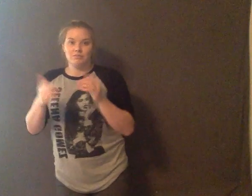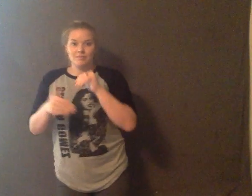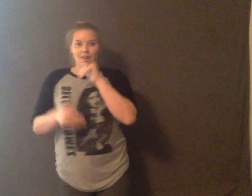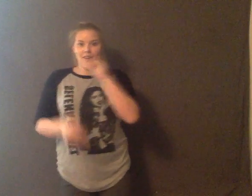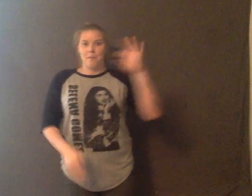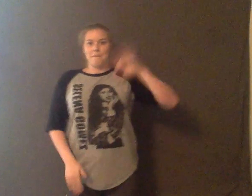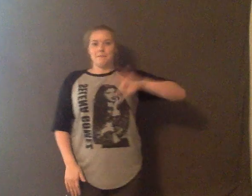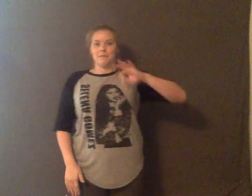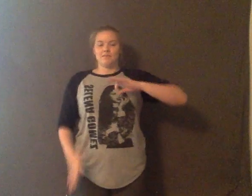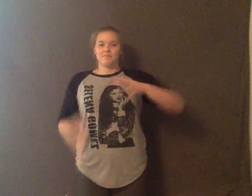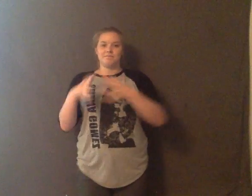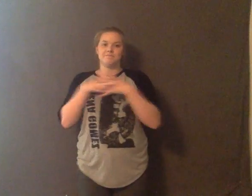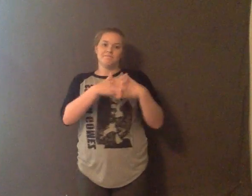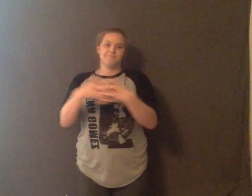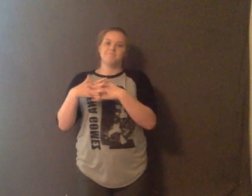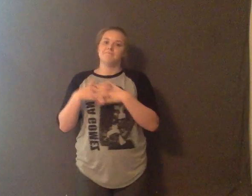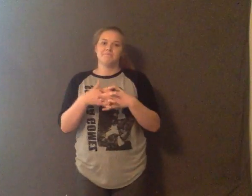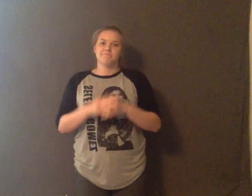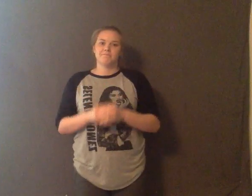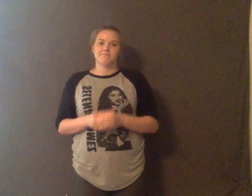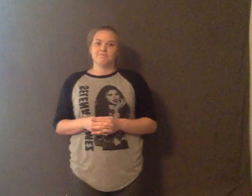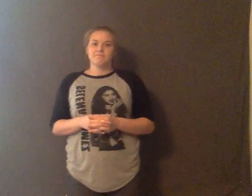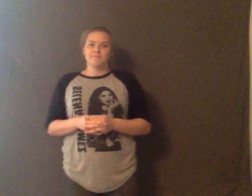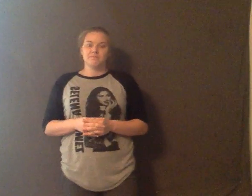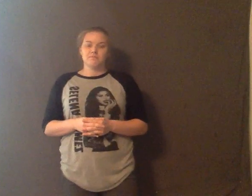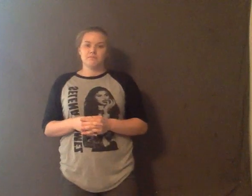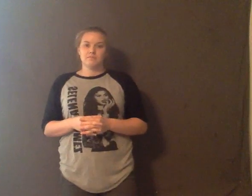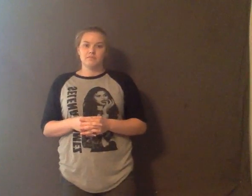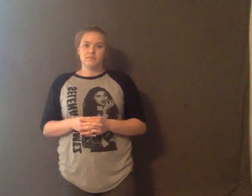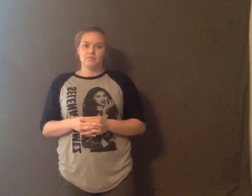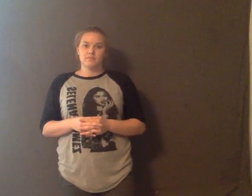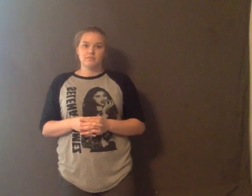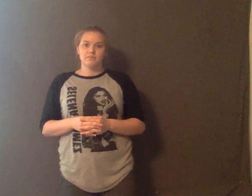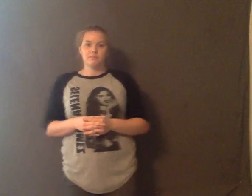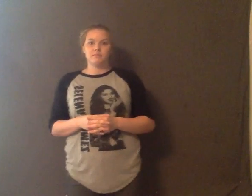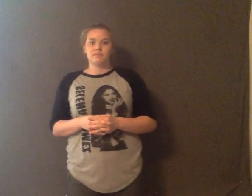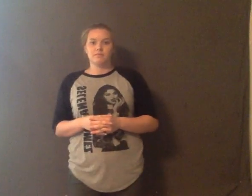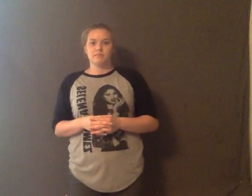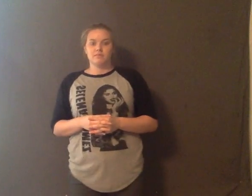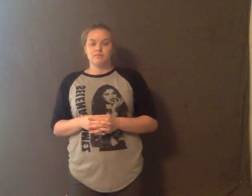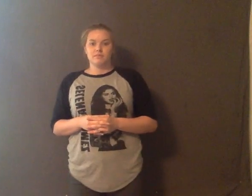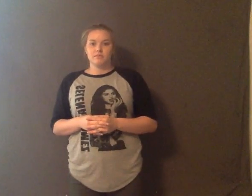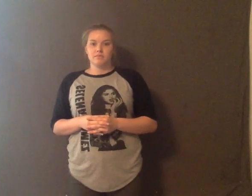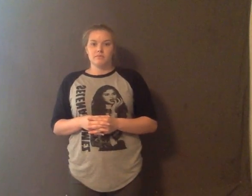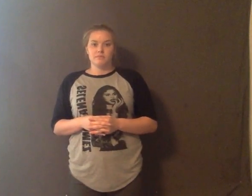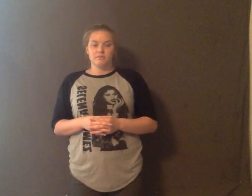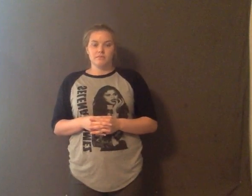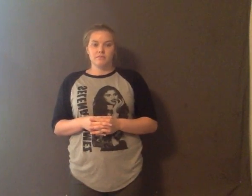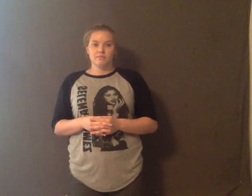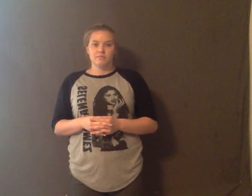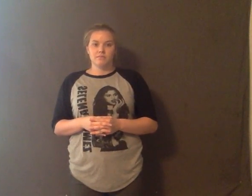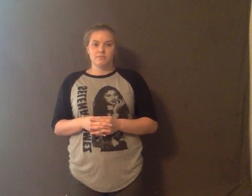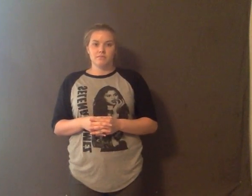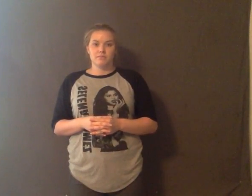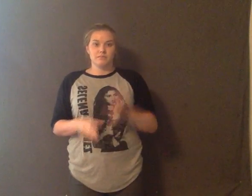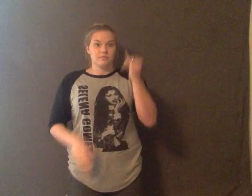as ag-gag laws that criminalize whistleblowing or photographing abuses by this industry. Activists in the U.S. can be charged as terrorists for disrupting the